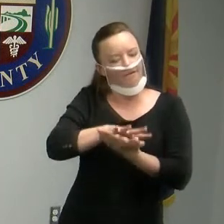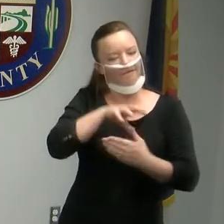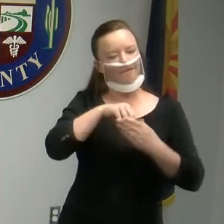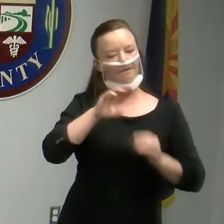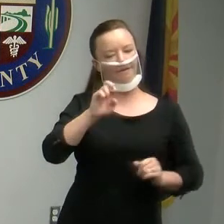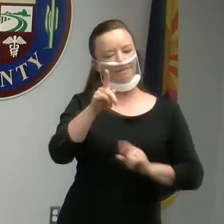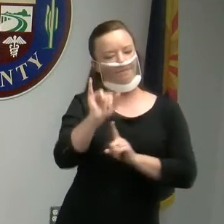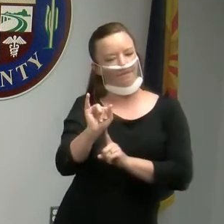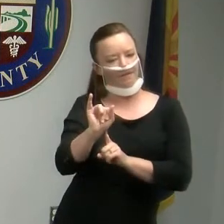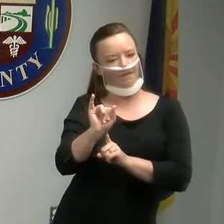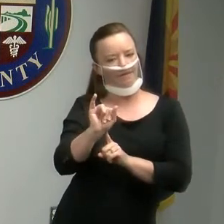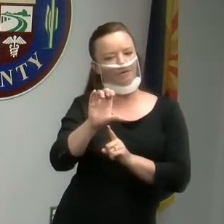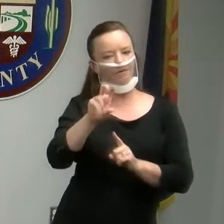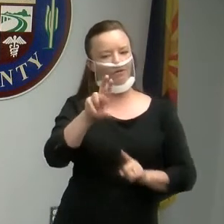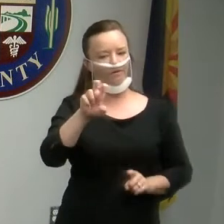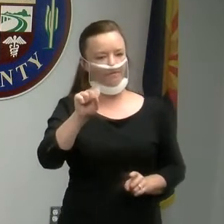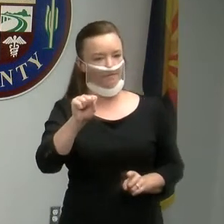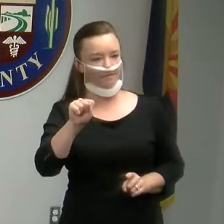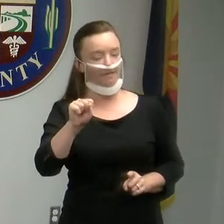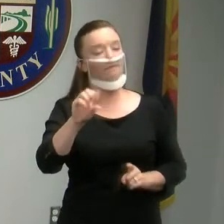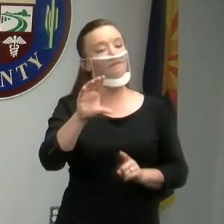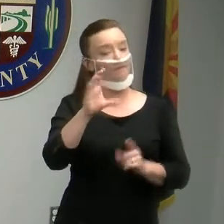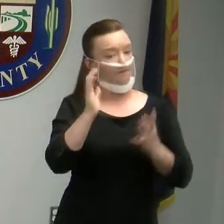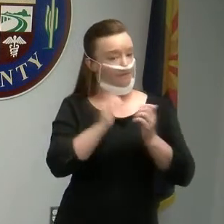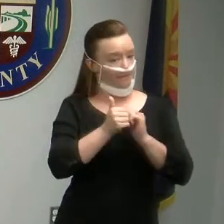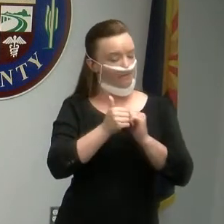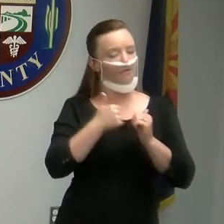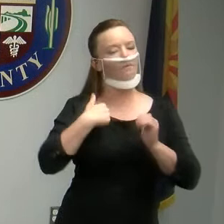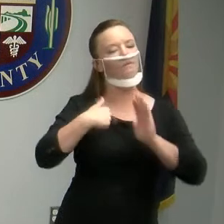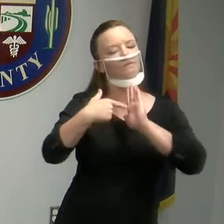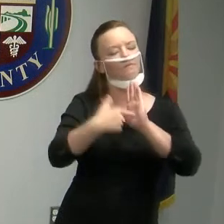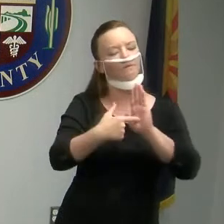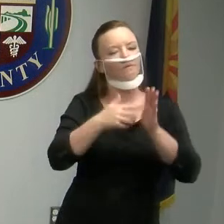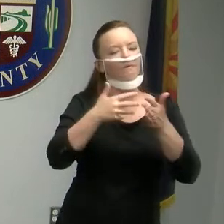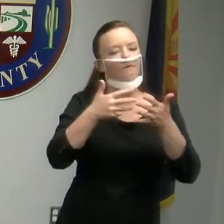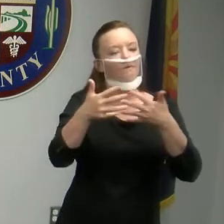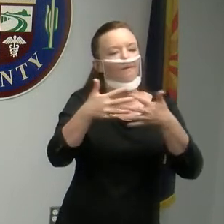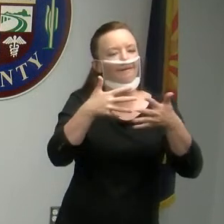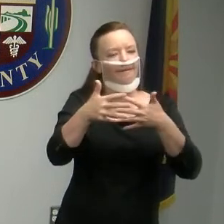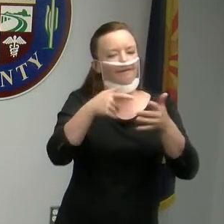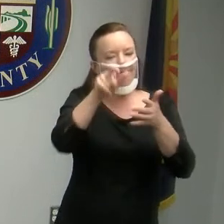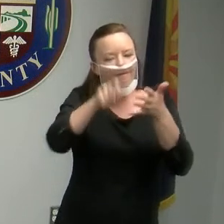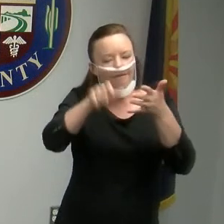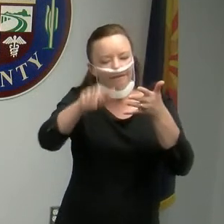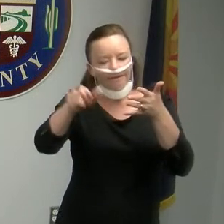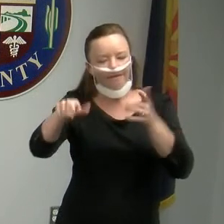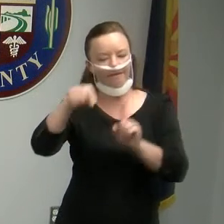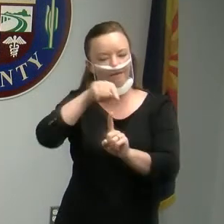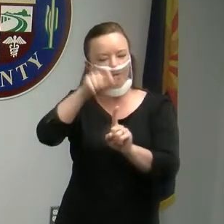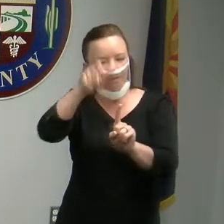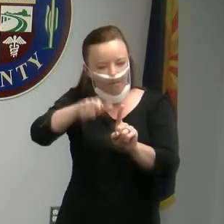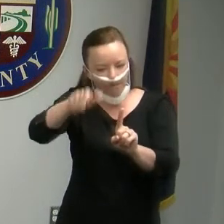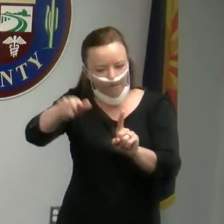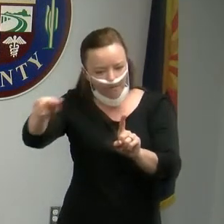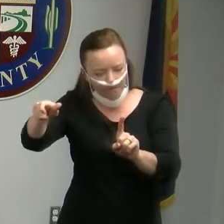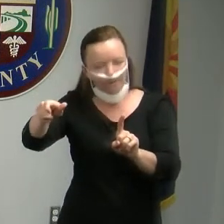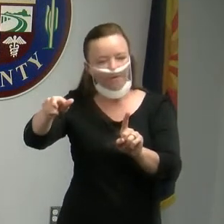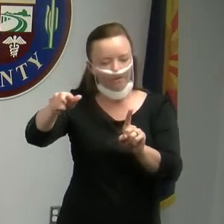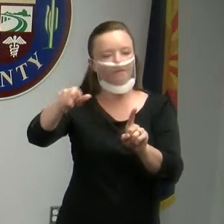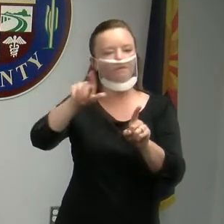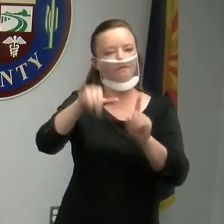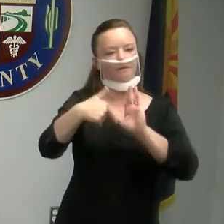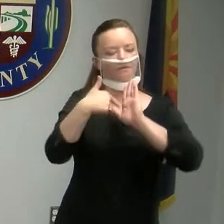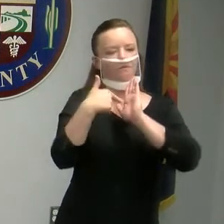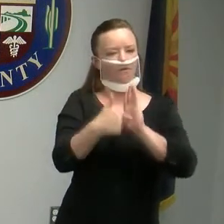the bars that are incomplete data. And what you'll notice if you look at our EPI curves recently compared to the ones